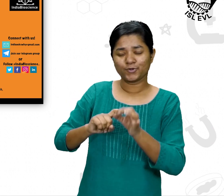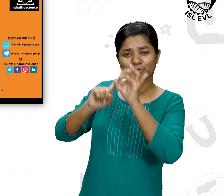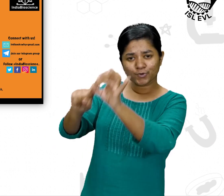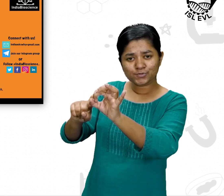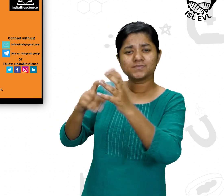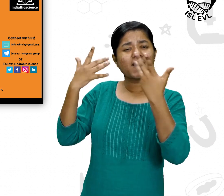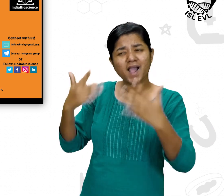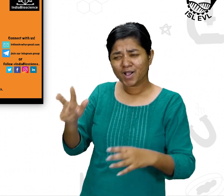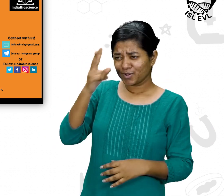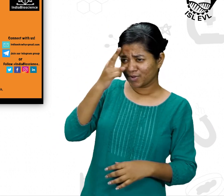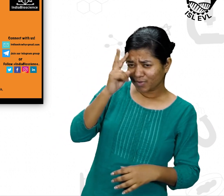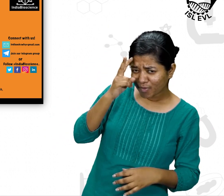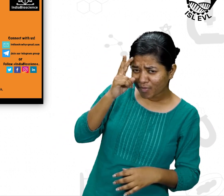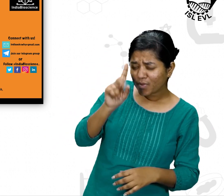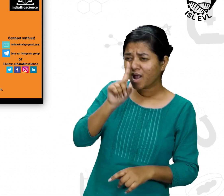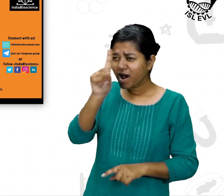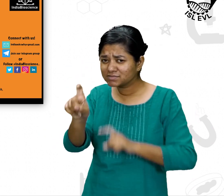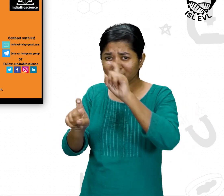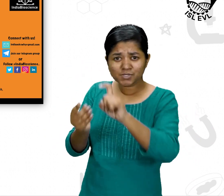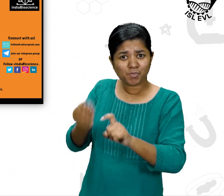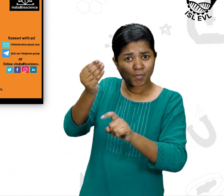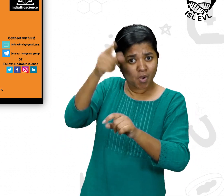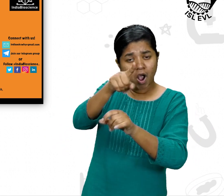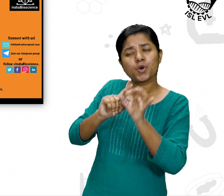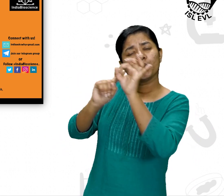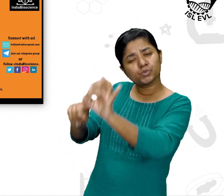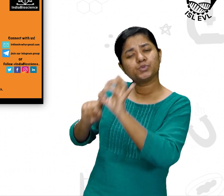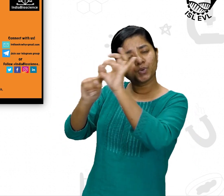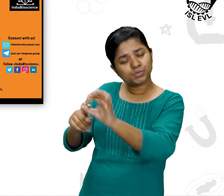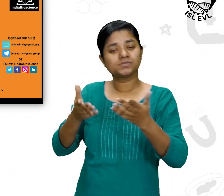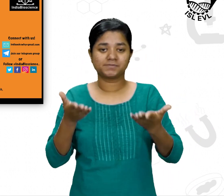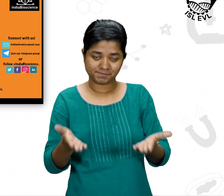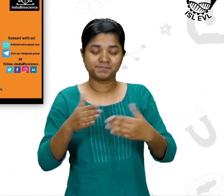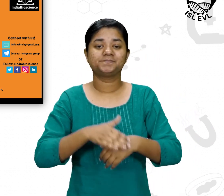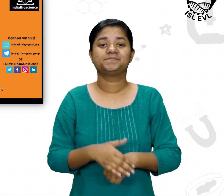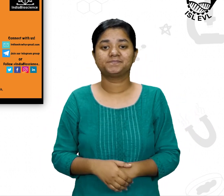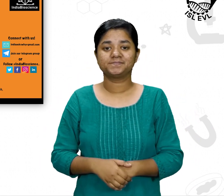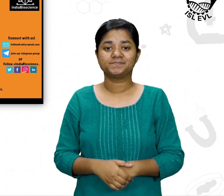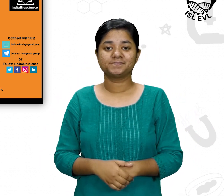more curious, One question at a time.